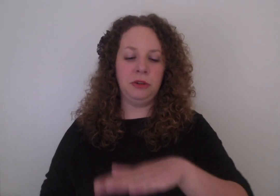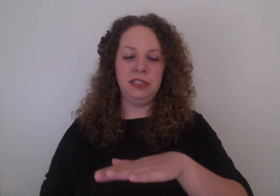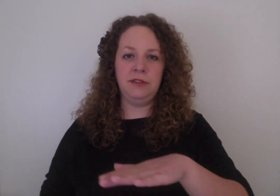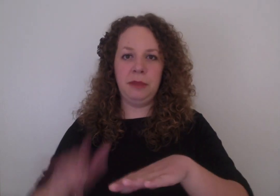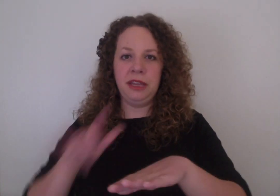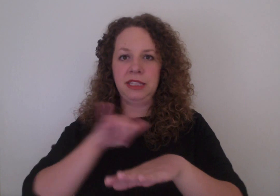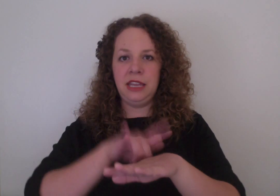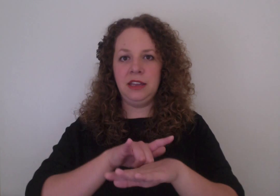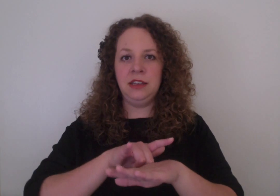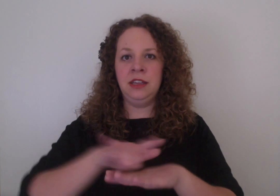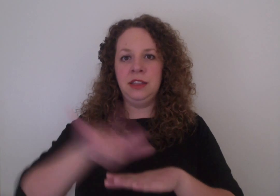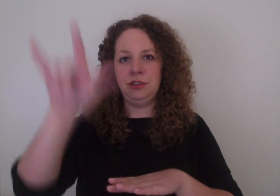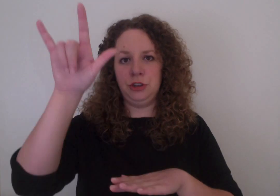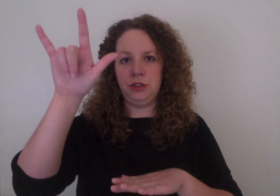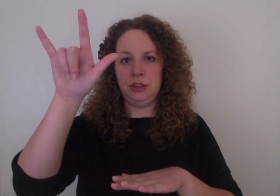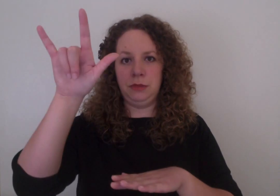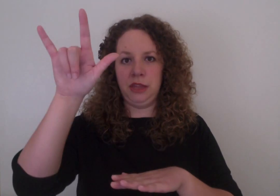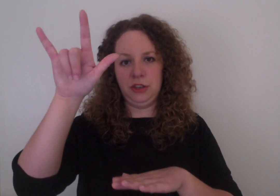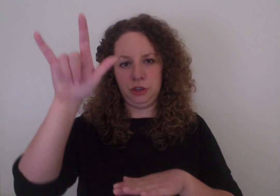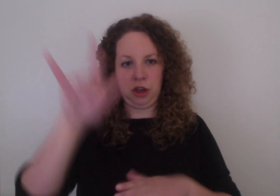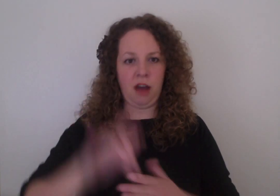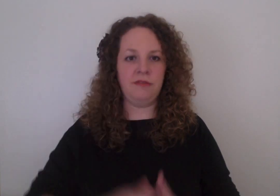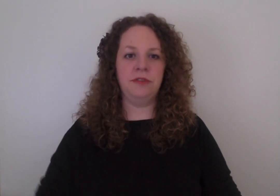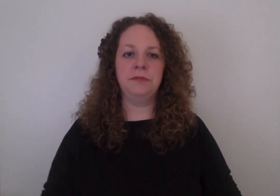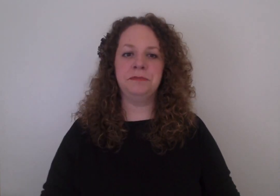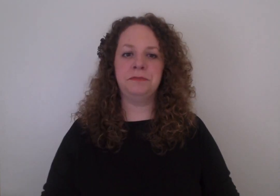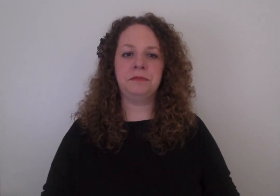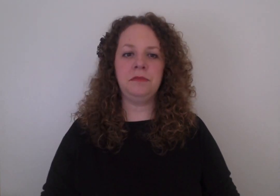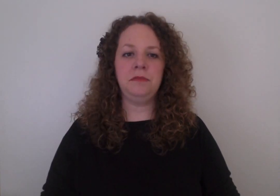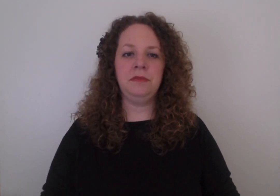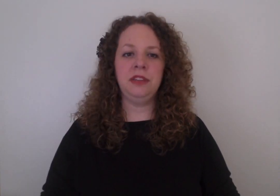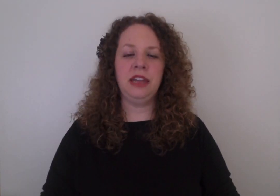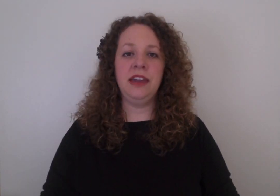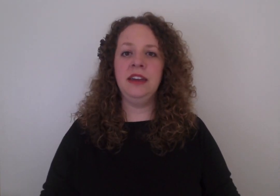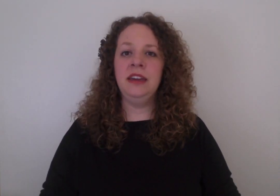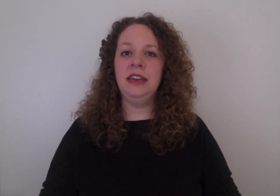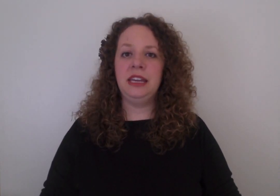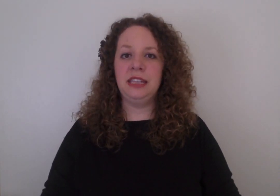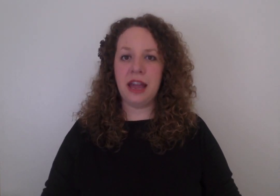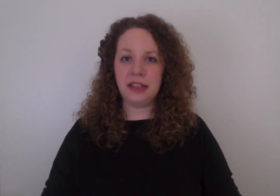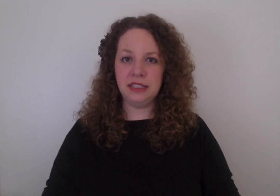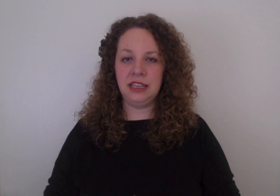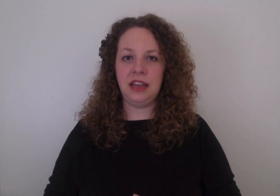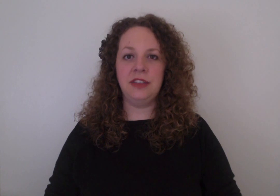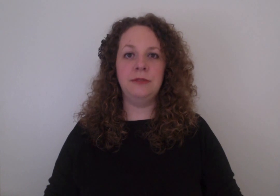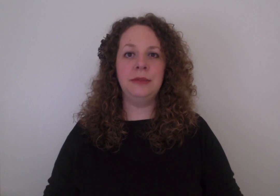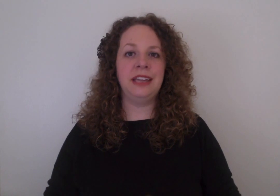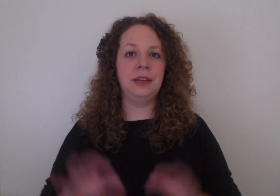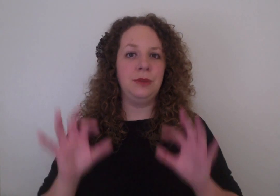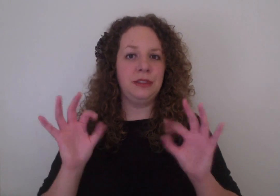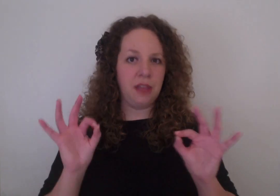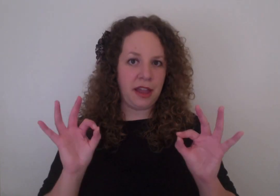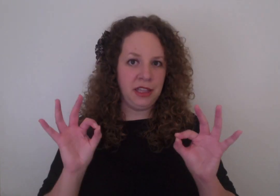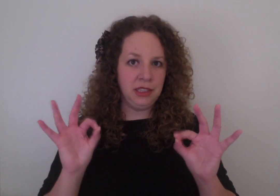to have your base hand and then show that the plane took off. Okay, connect can either be signed with 9s or